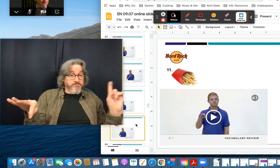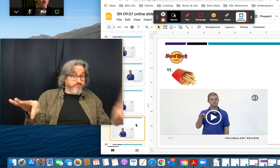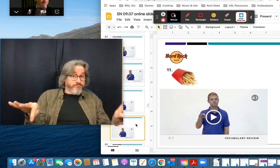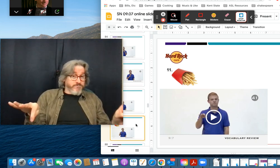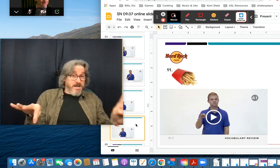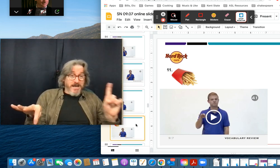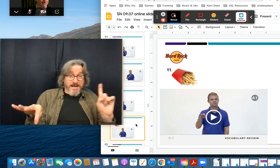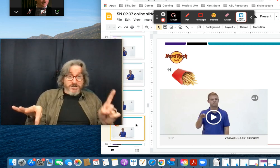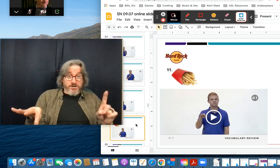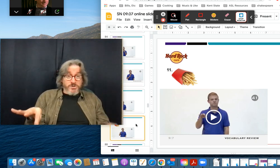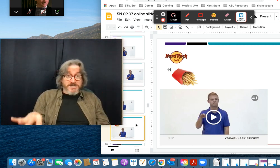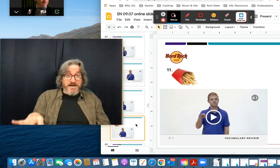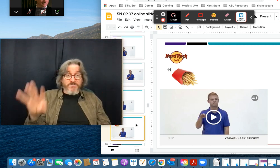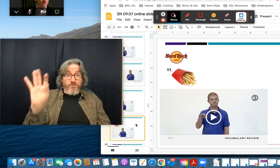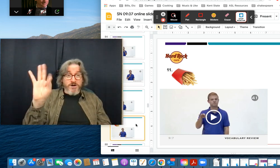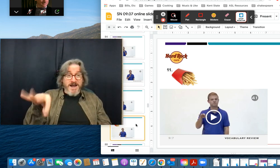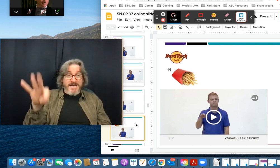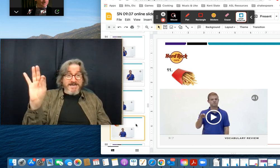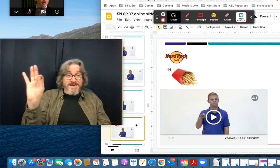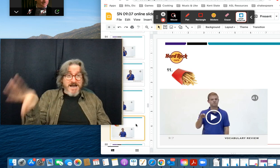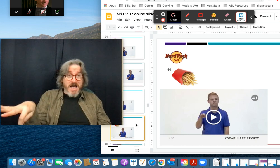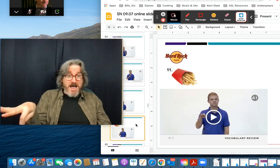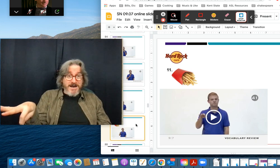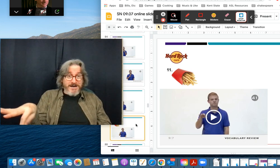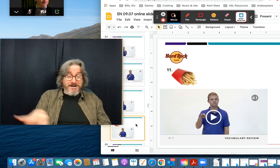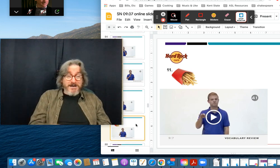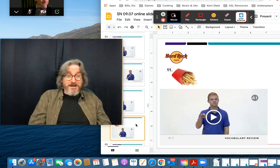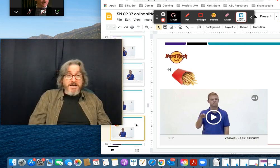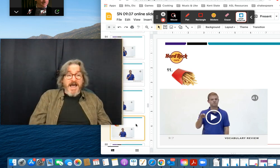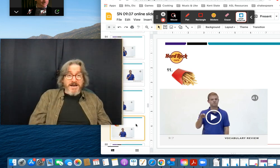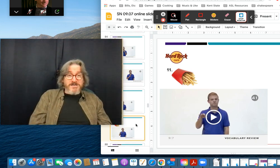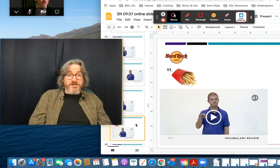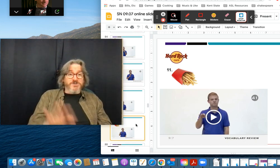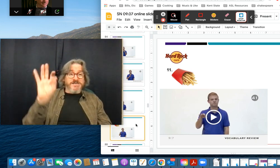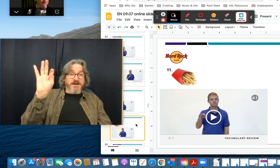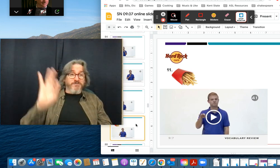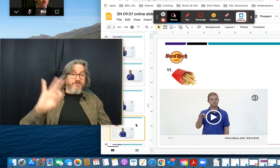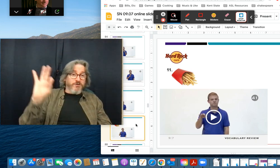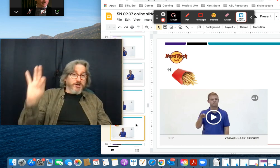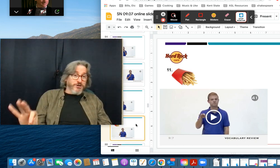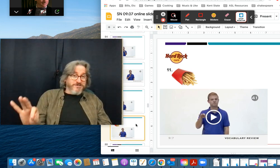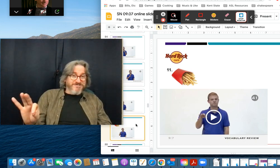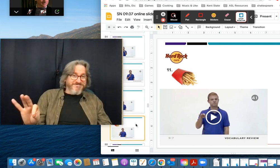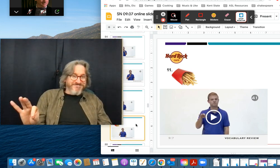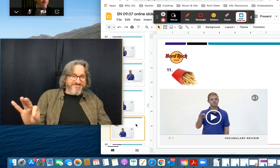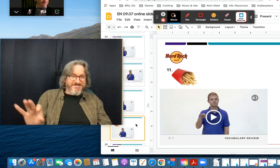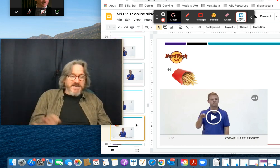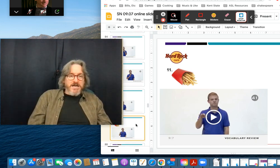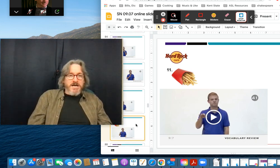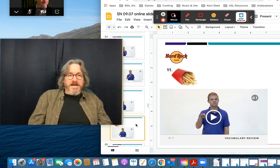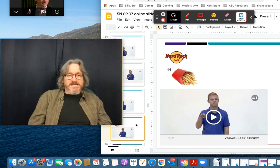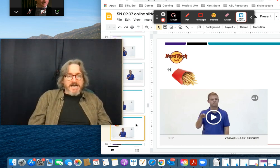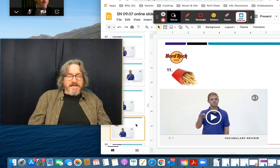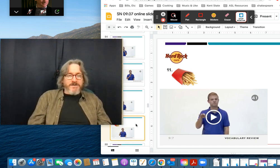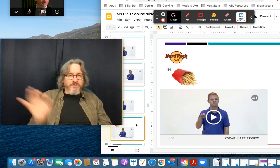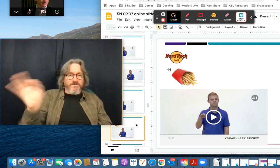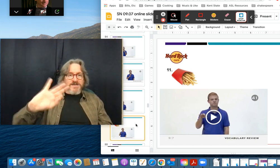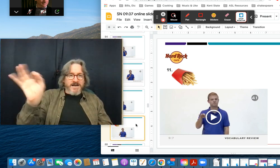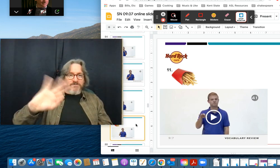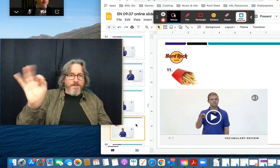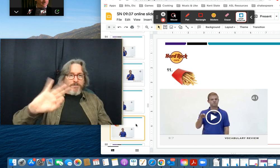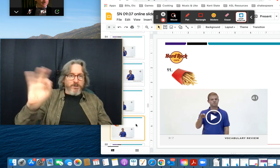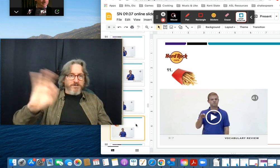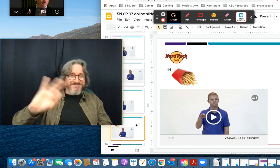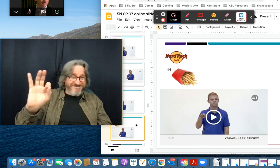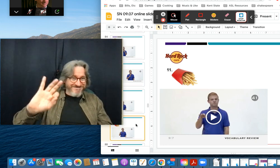French fries. It's also the sign for 99. And it's also a sign for furniture. That's slightly different from the